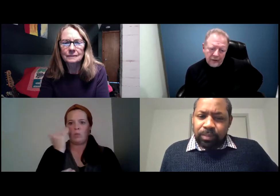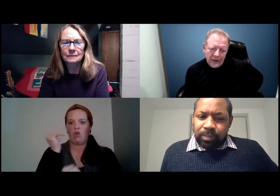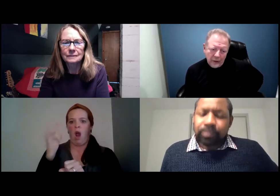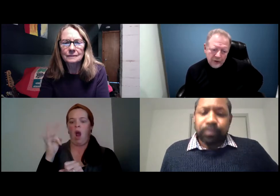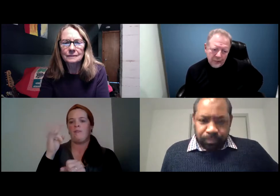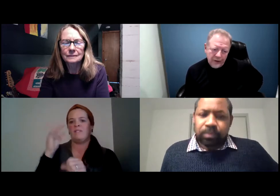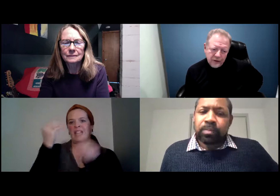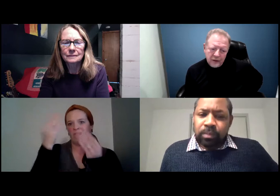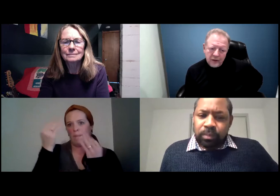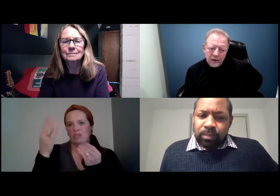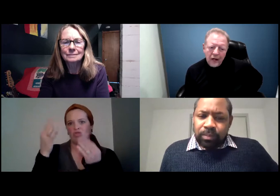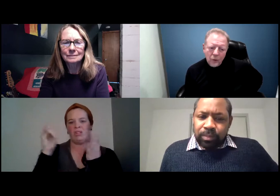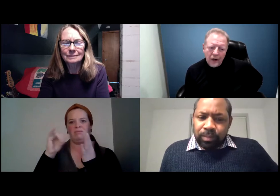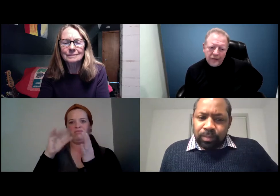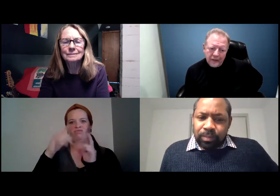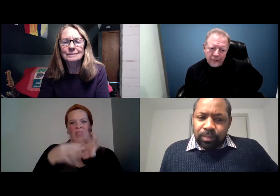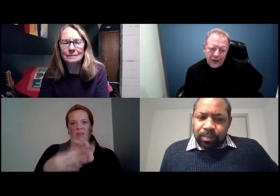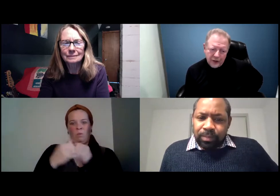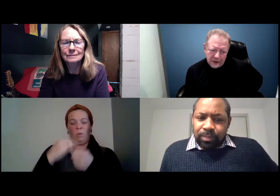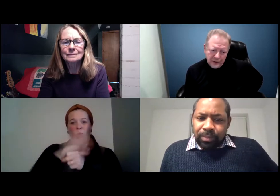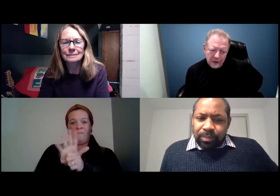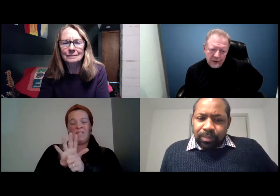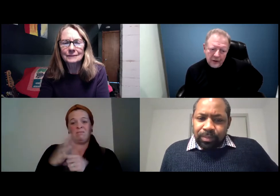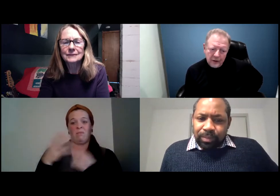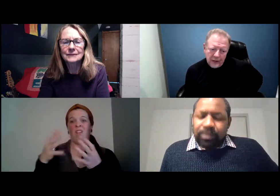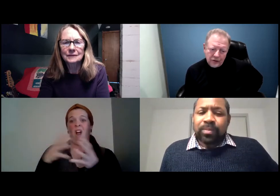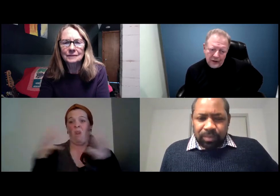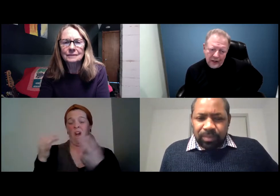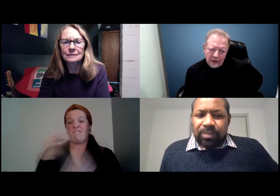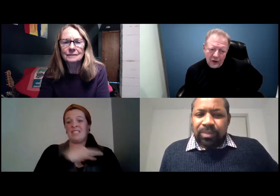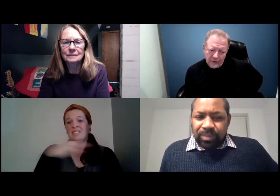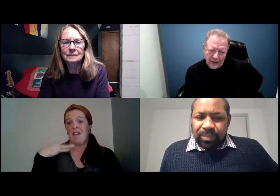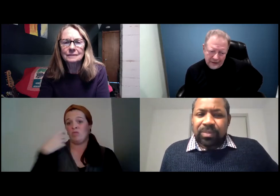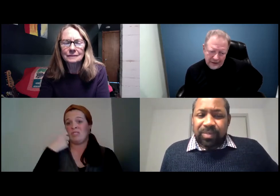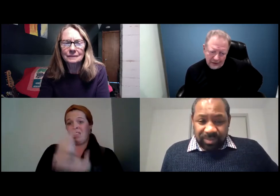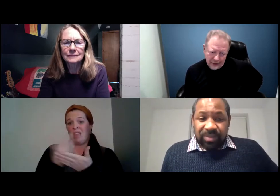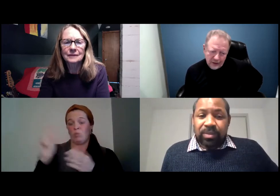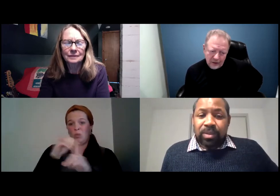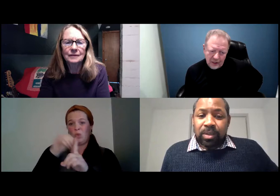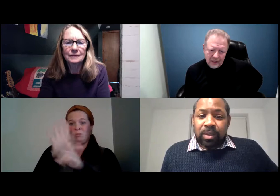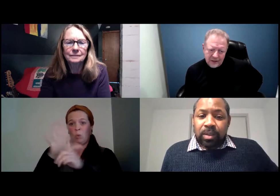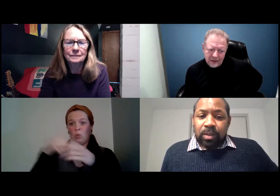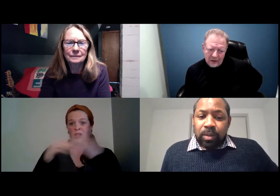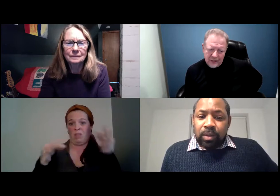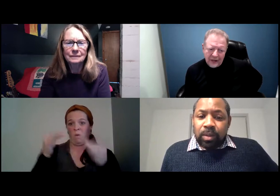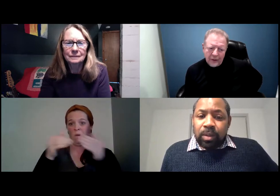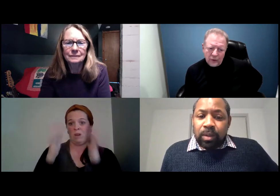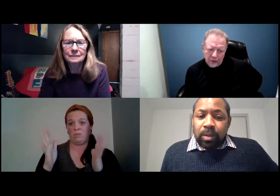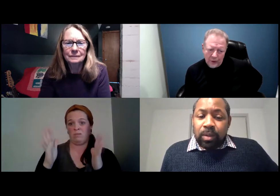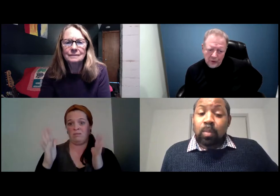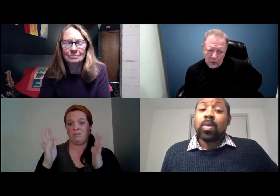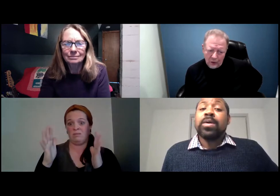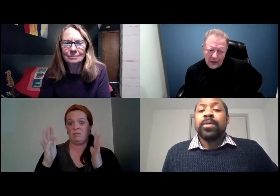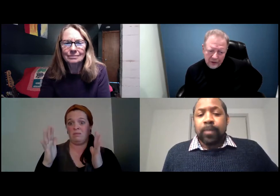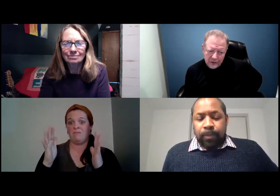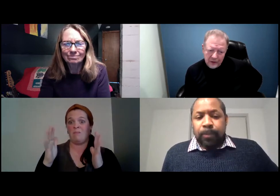that have language deprivation. They're not aware of the information that's related to COVID-19. Okay, so there's a lot of, staff that were